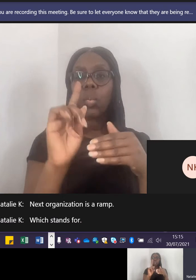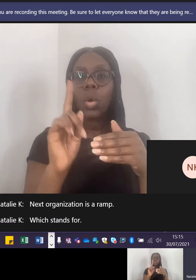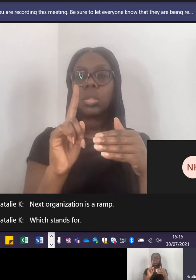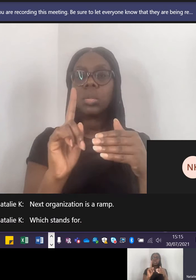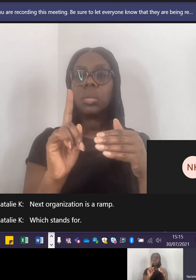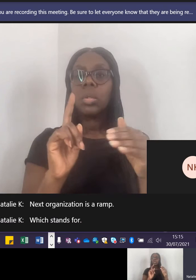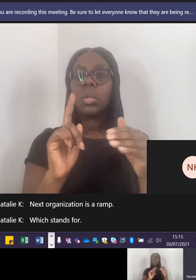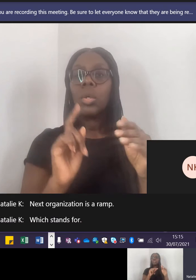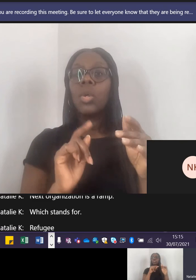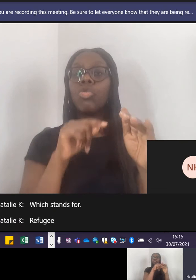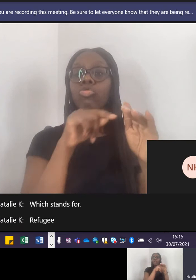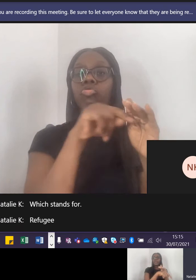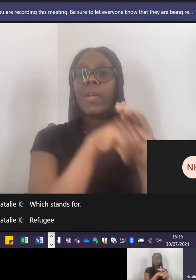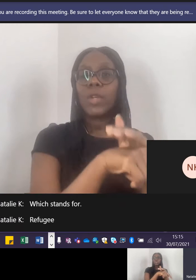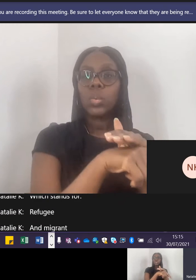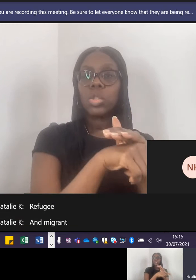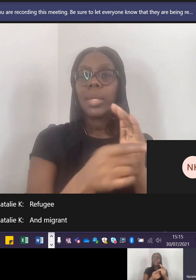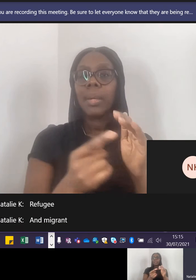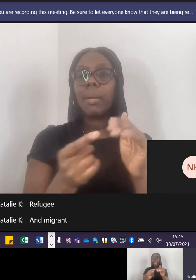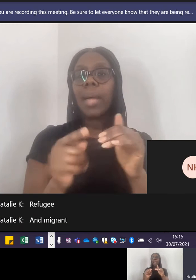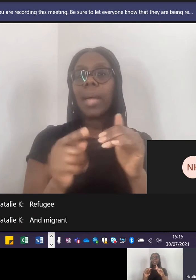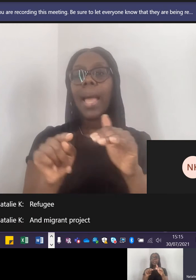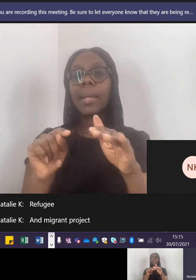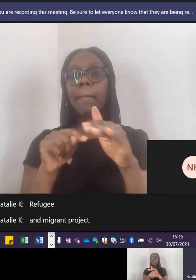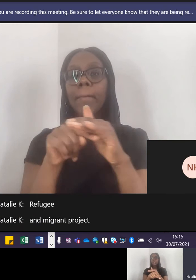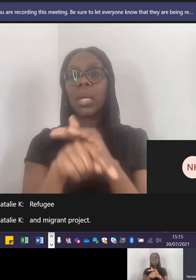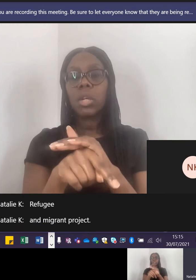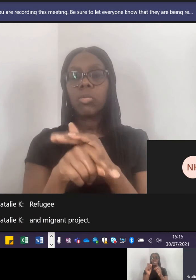Refugee and Migrant Project.